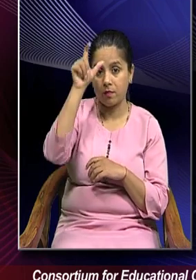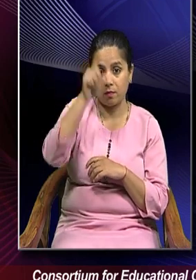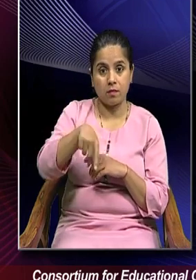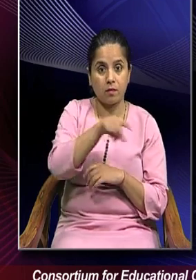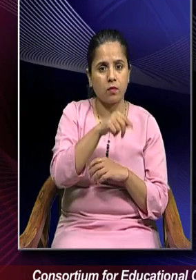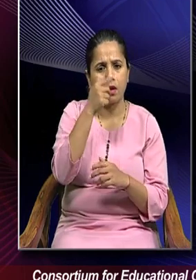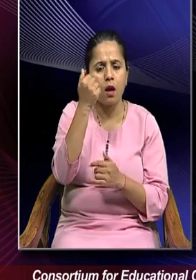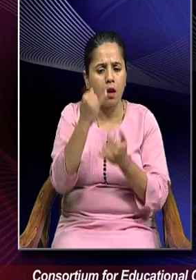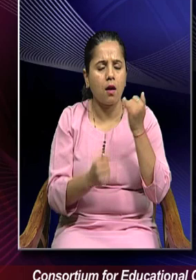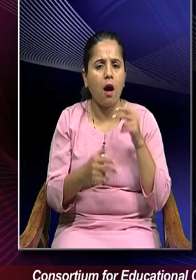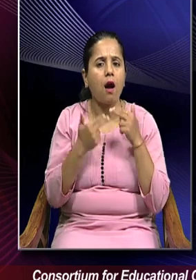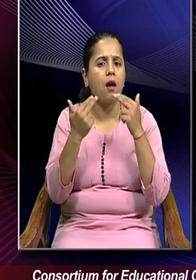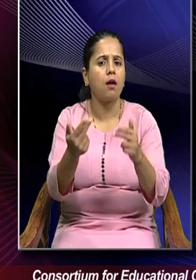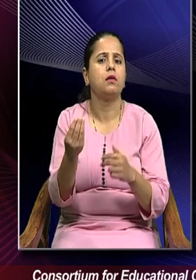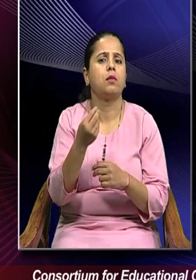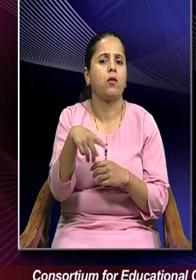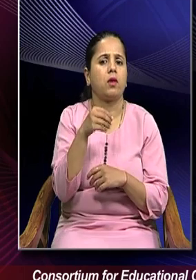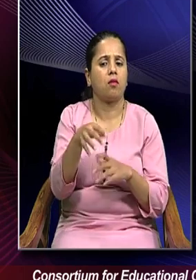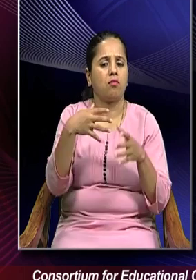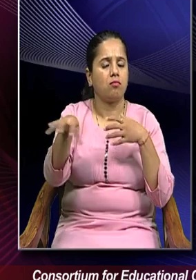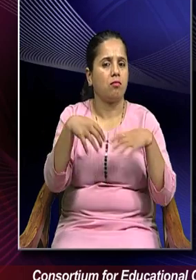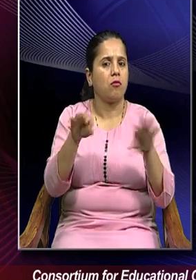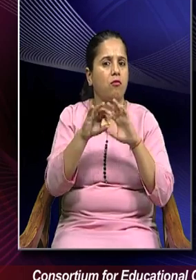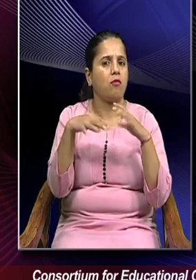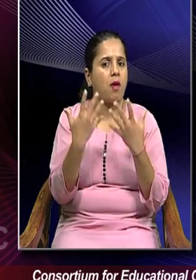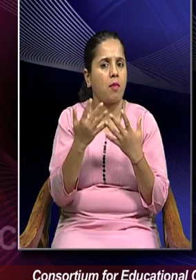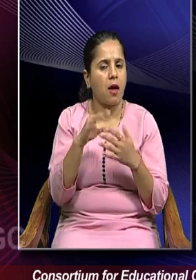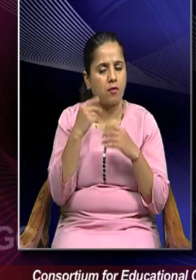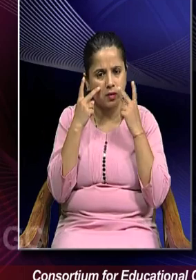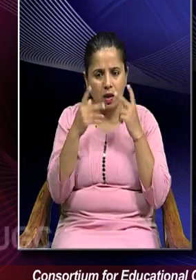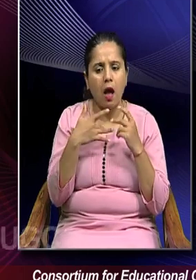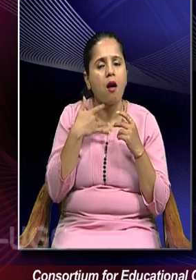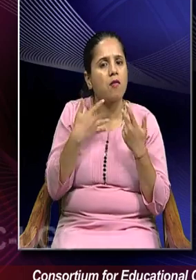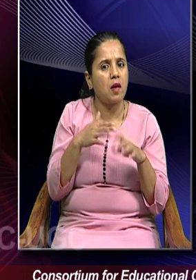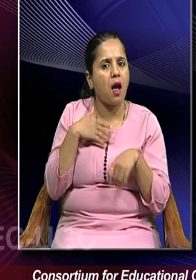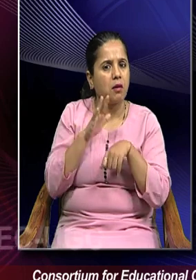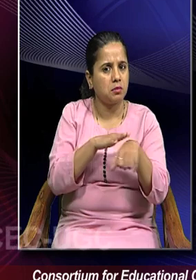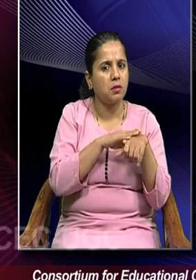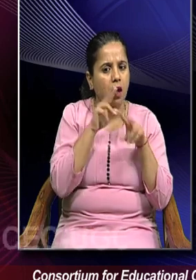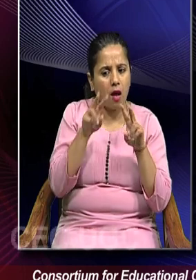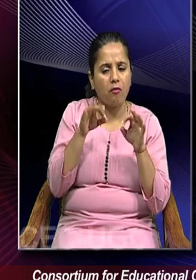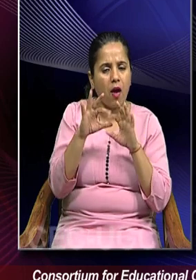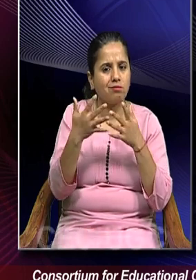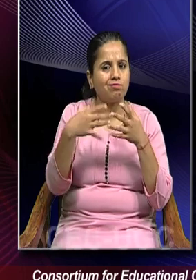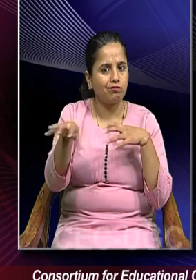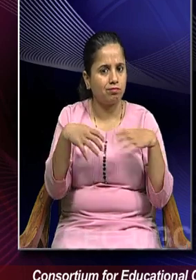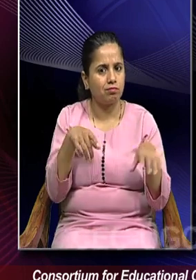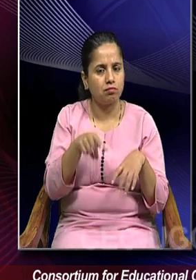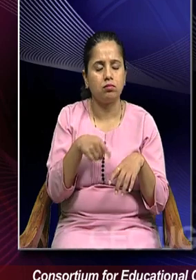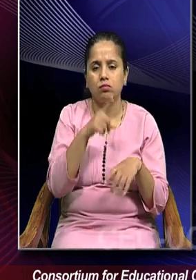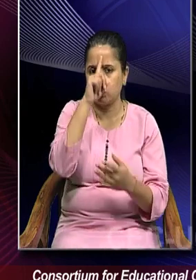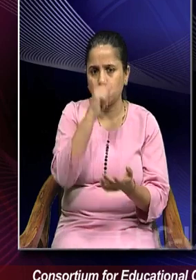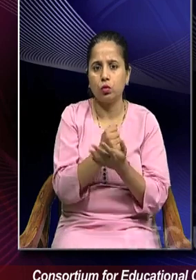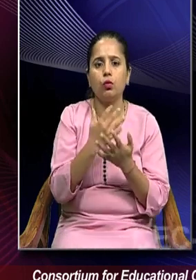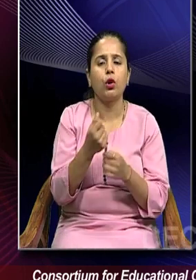in the last that such kind of divided families has been seen by him, and he in a way decides